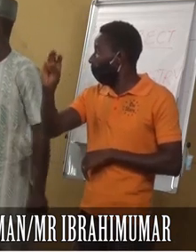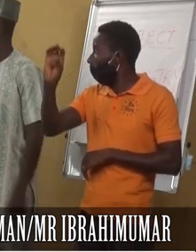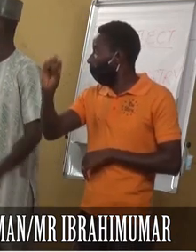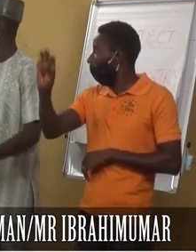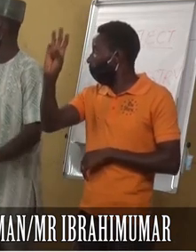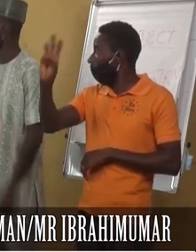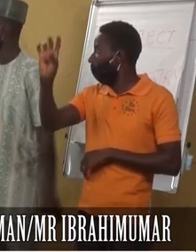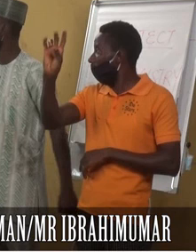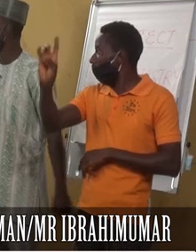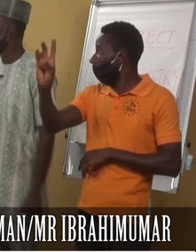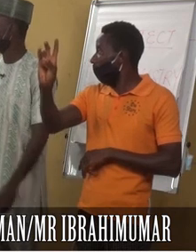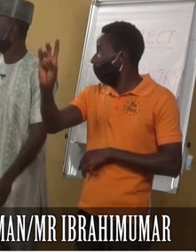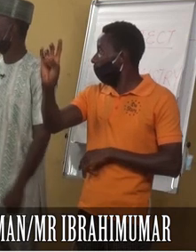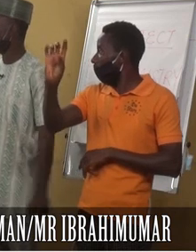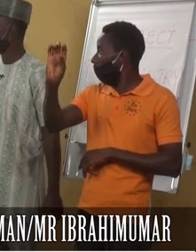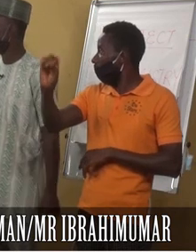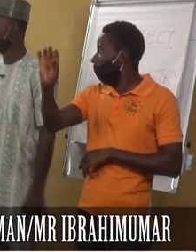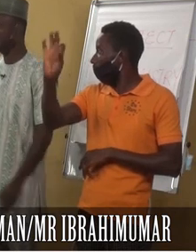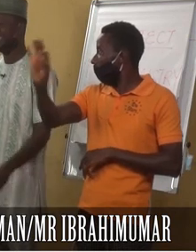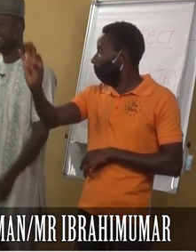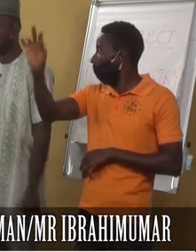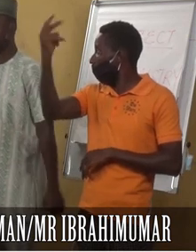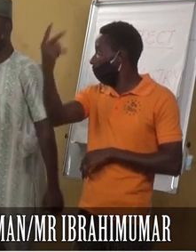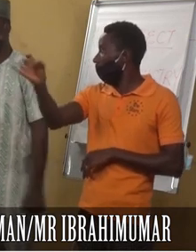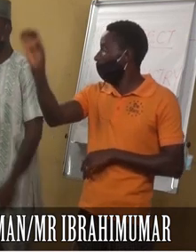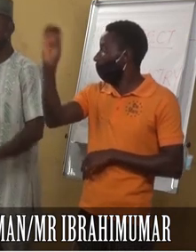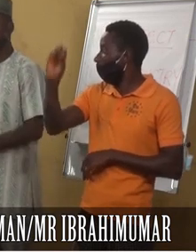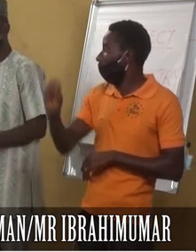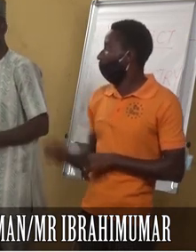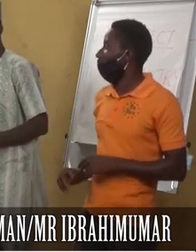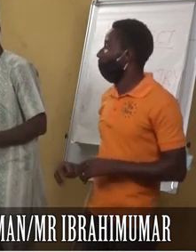081-606-70920. Mr. Williams Ishaku, his number is